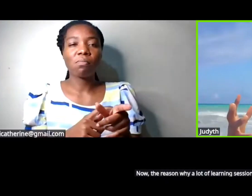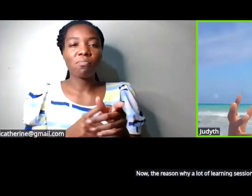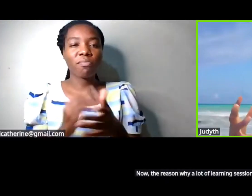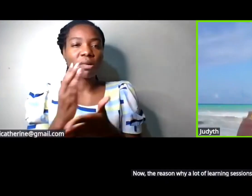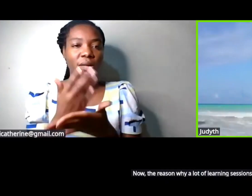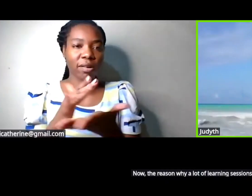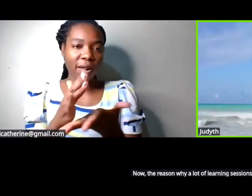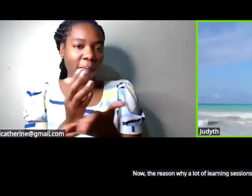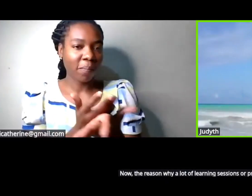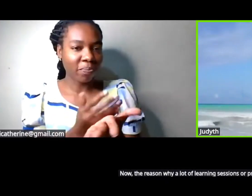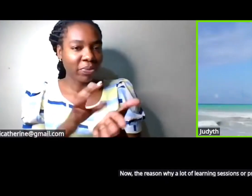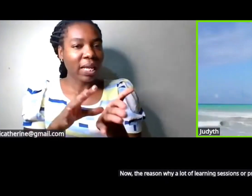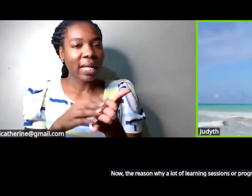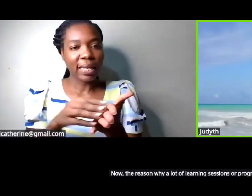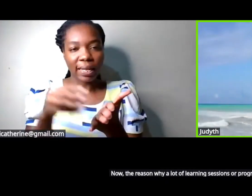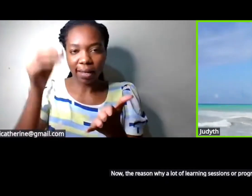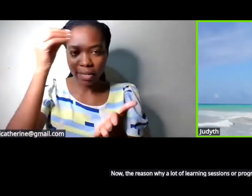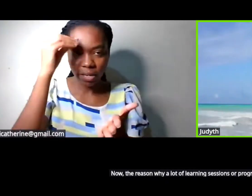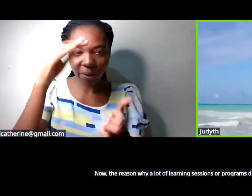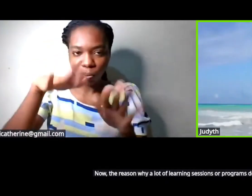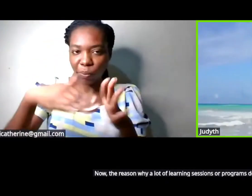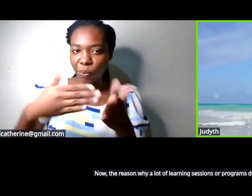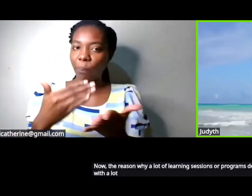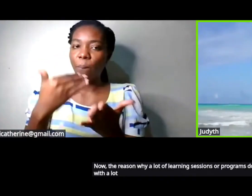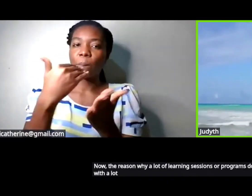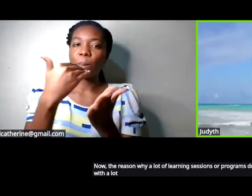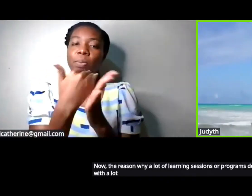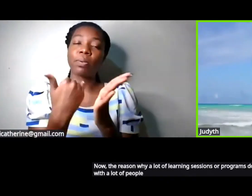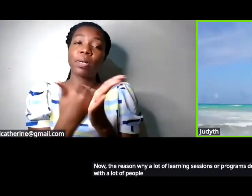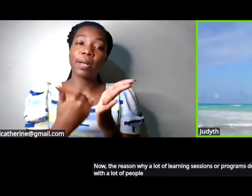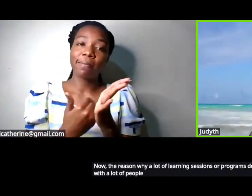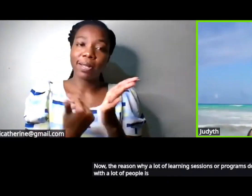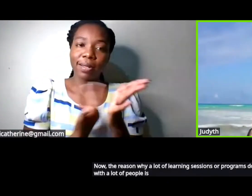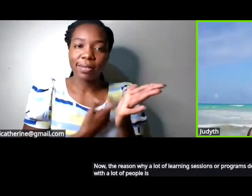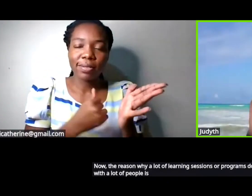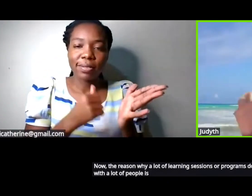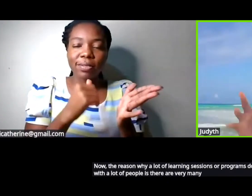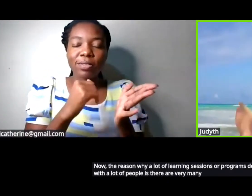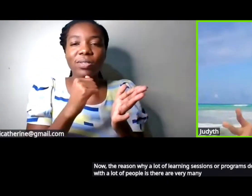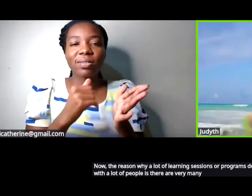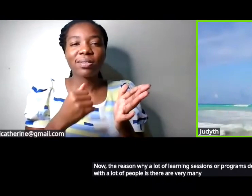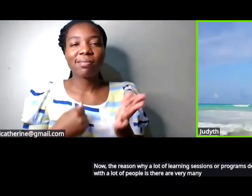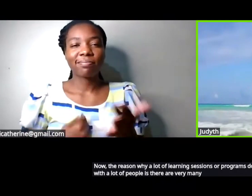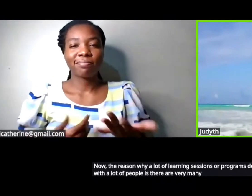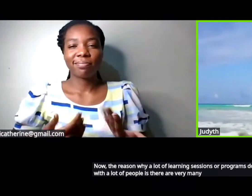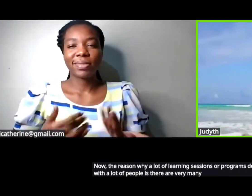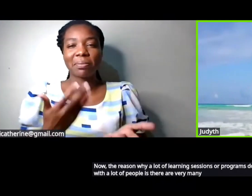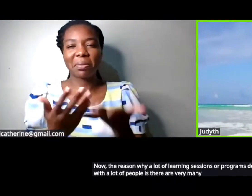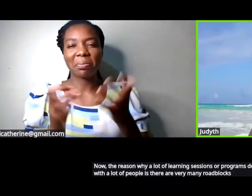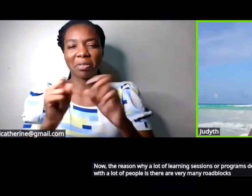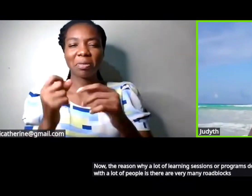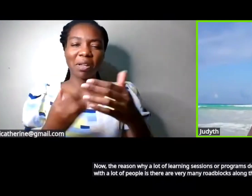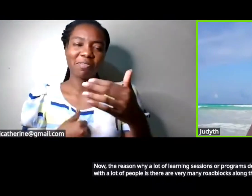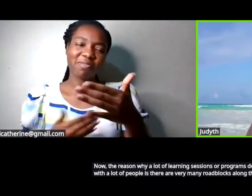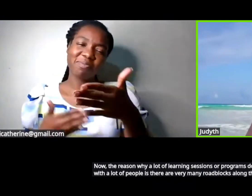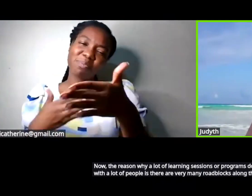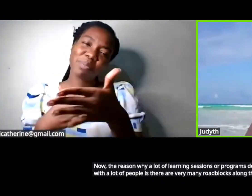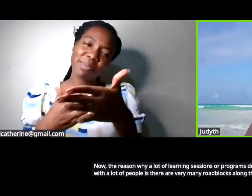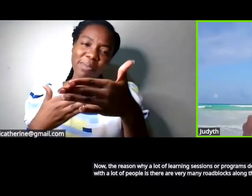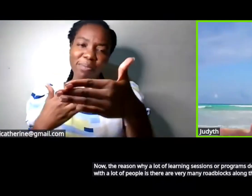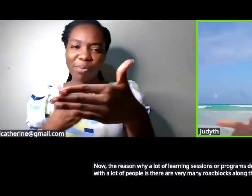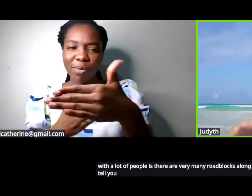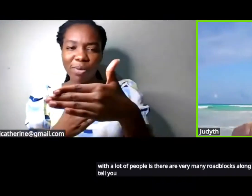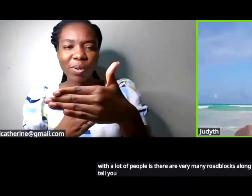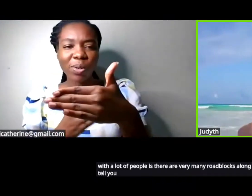do not hit the mark with a lot of people is there are very many roadblocks along the way. And I'll tell you what